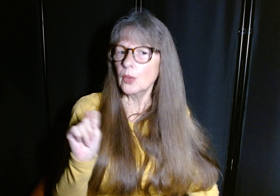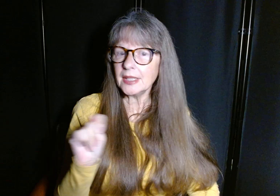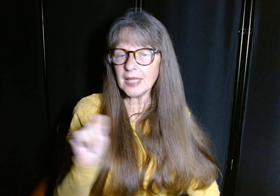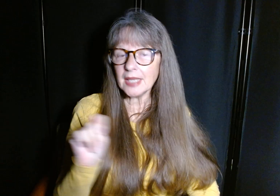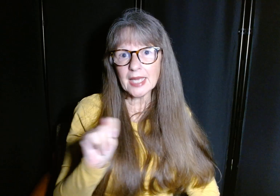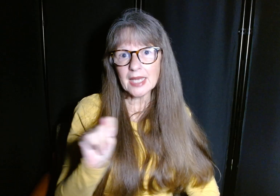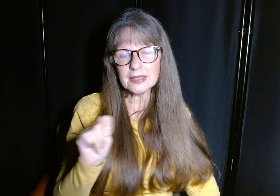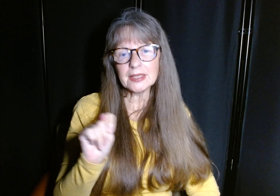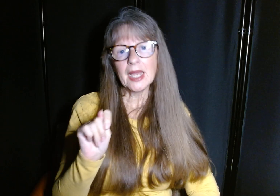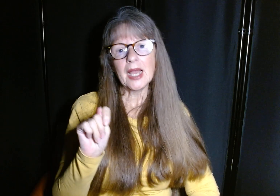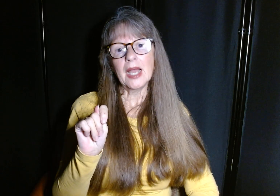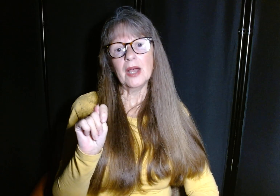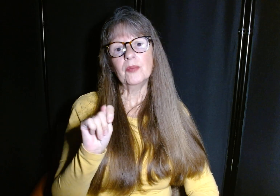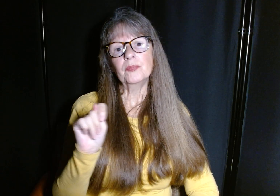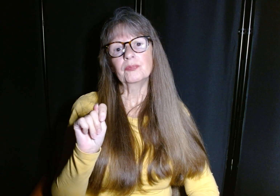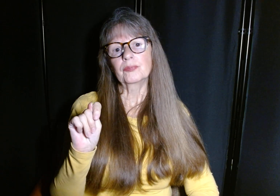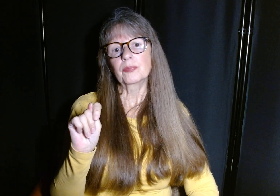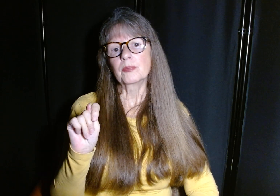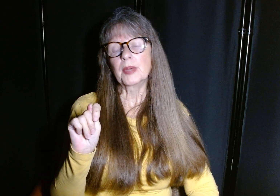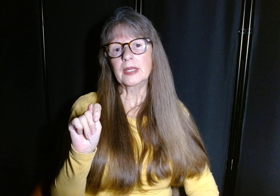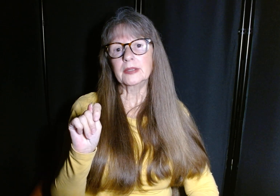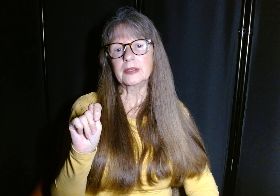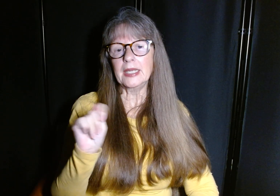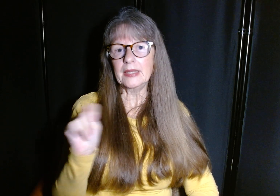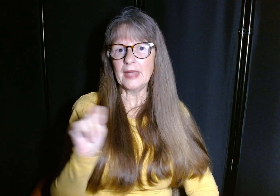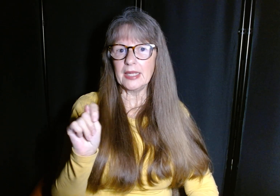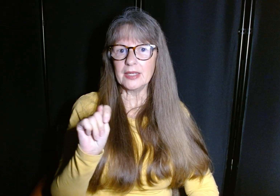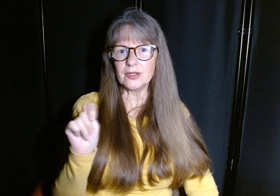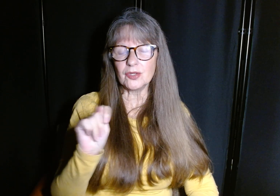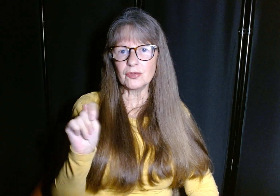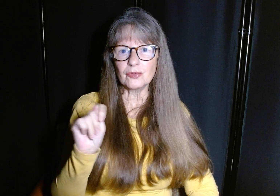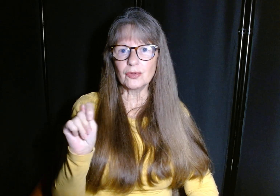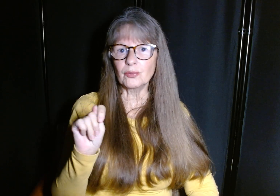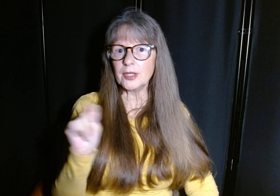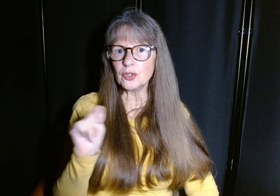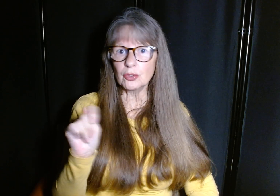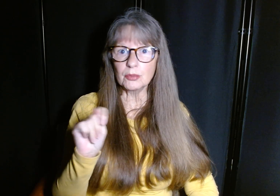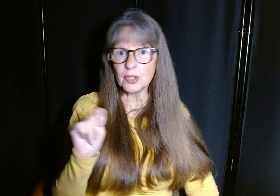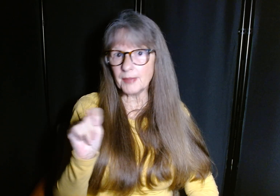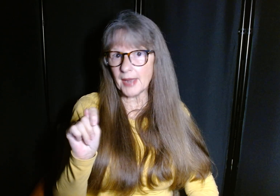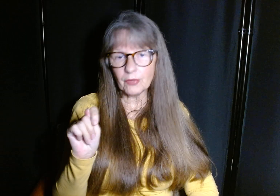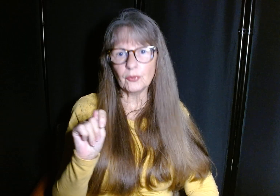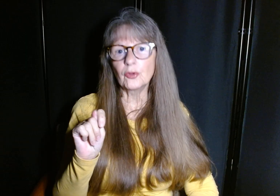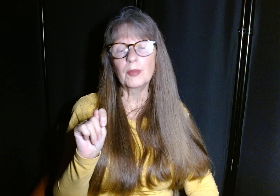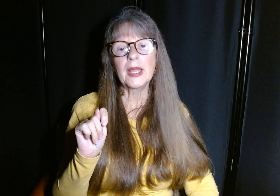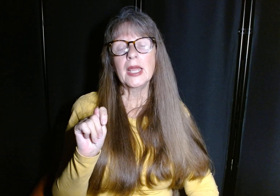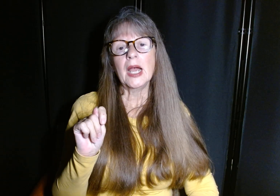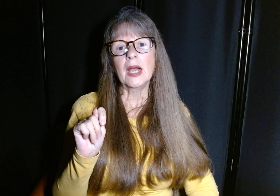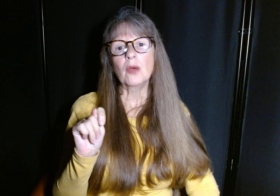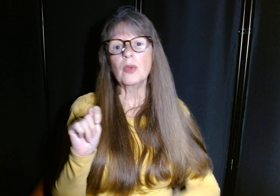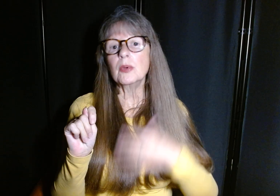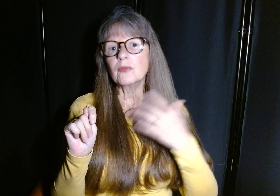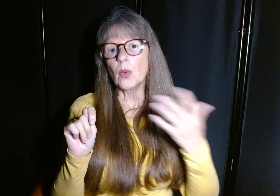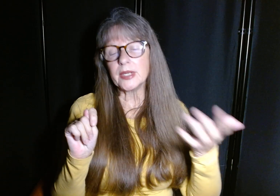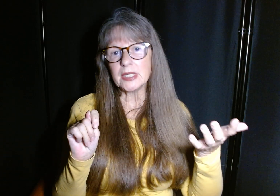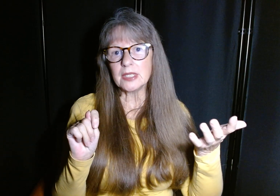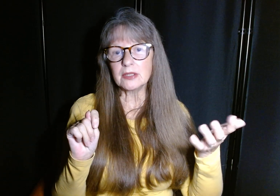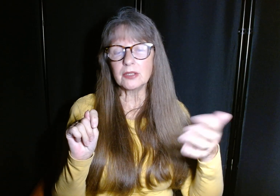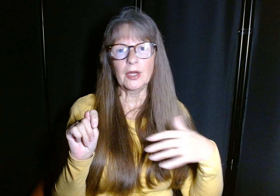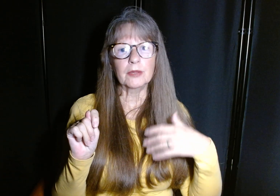toilet, I guess, but that is to the restroom or to the bathroom. We would voice it to